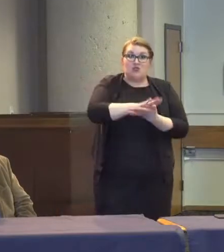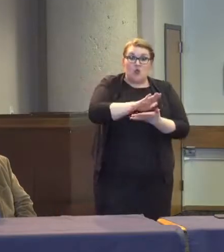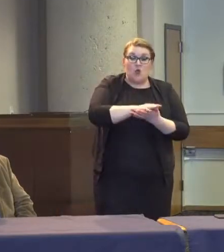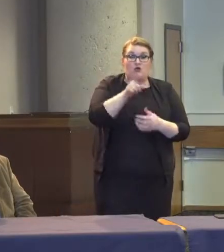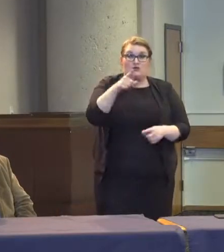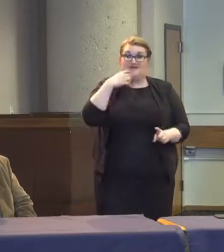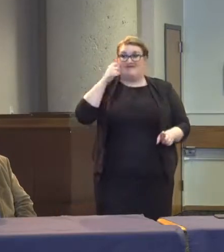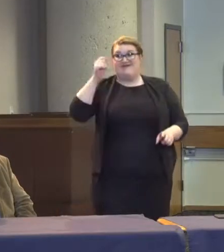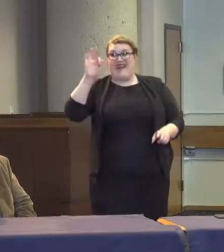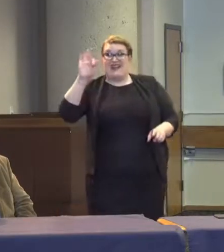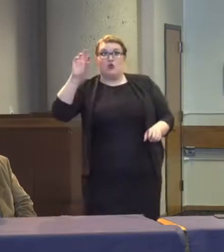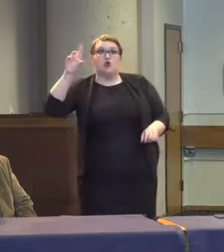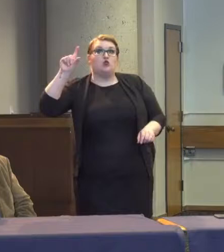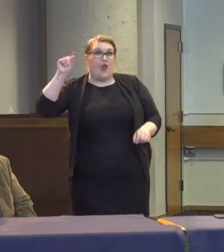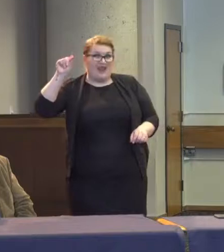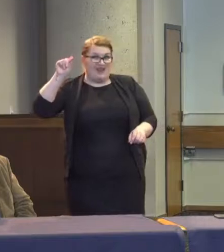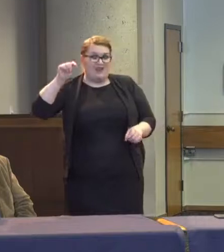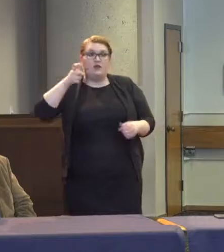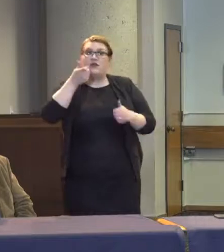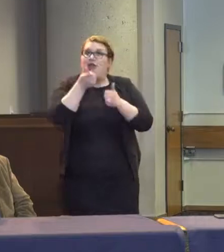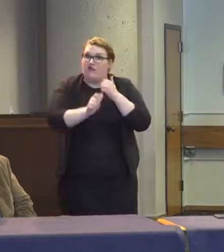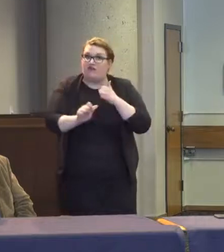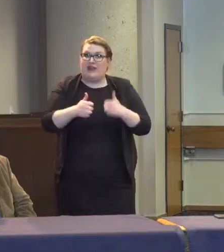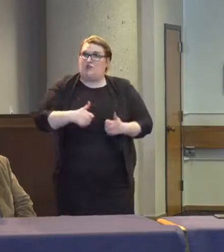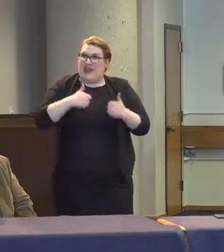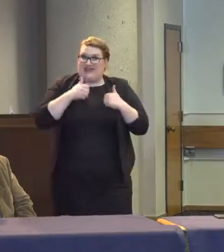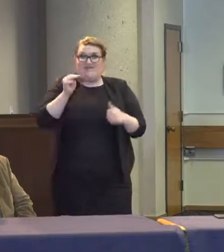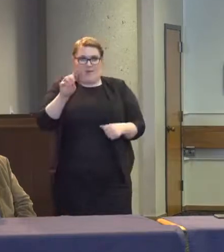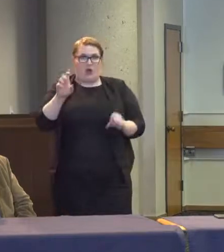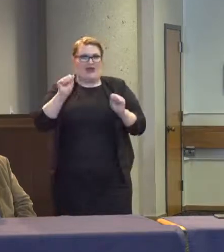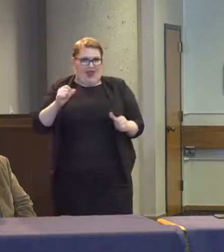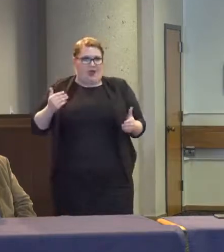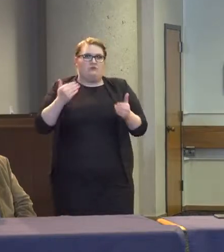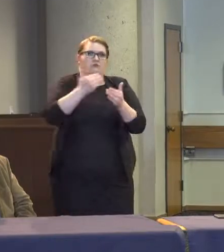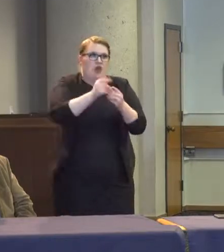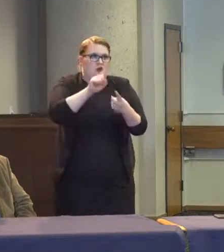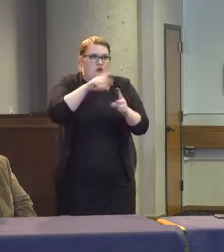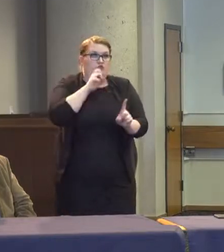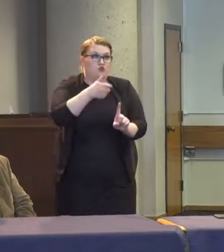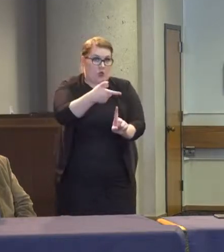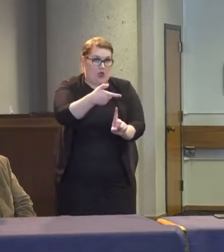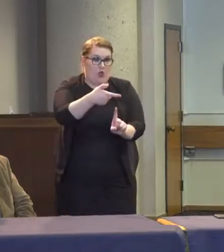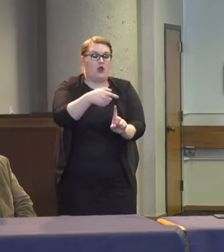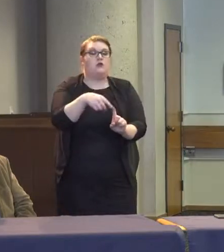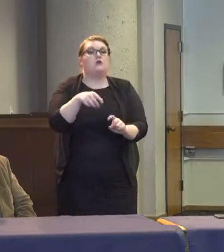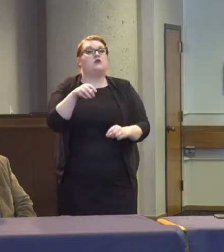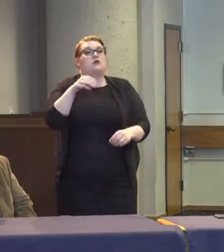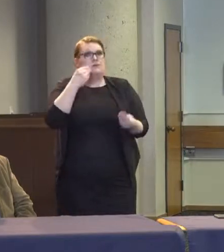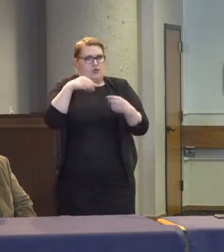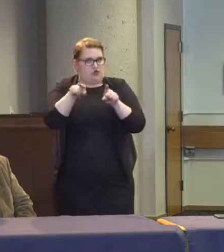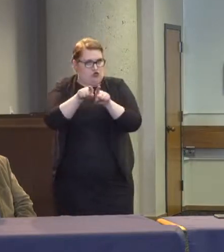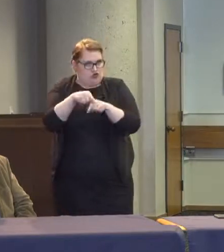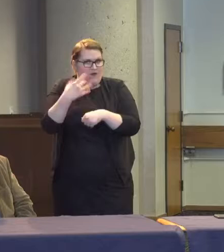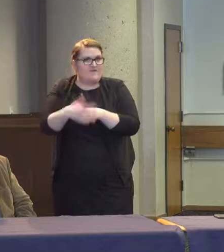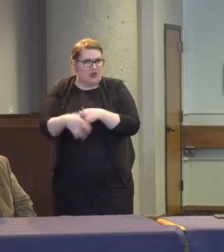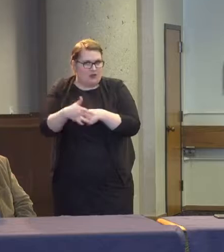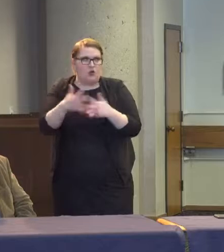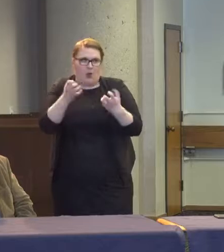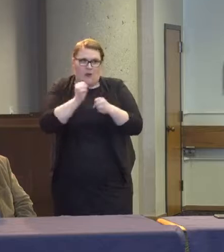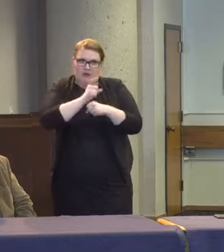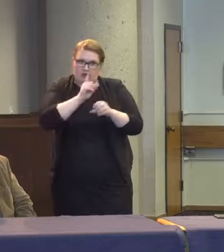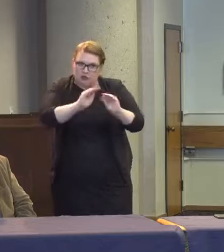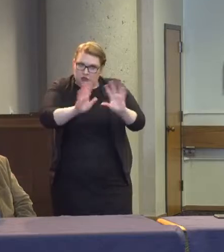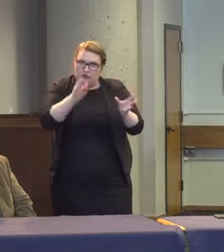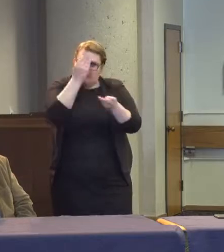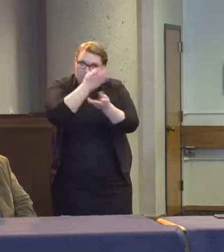20, and that's every resident of Maryland can go to school until they turn 21 years of age, those meals are also available. And so I just want to make sure